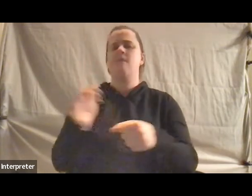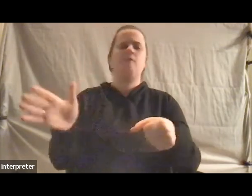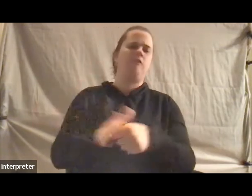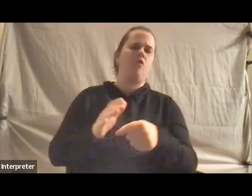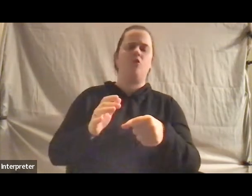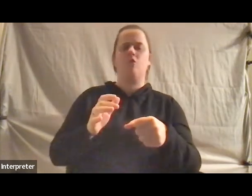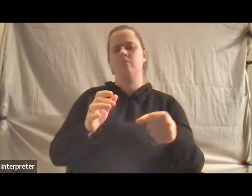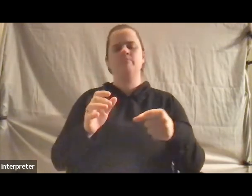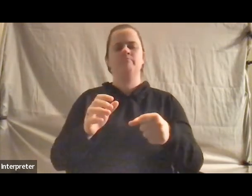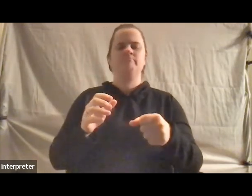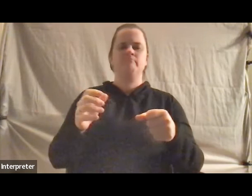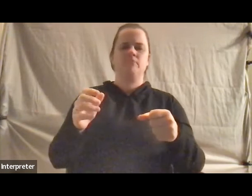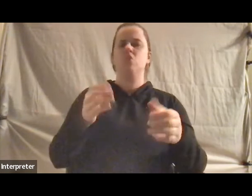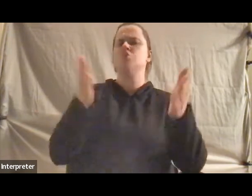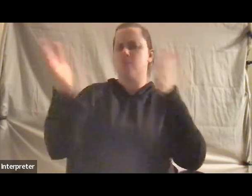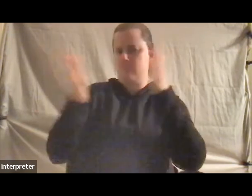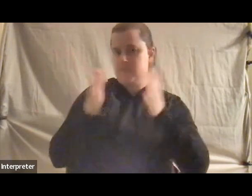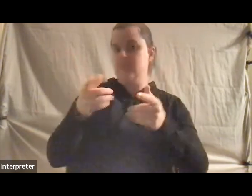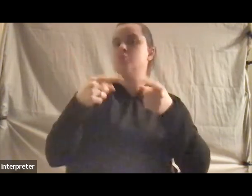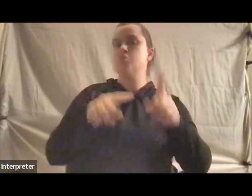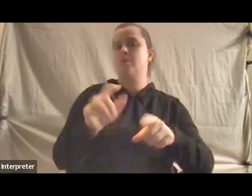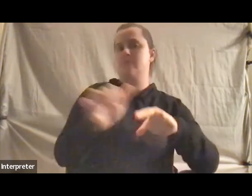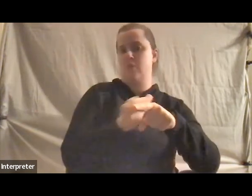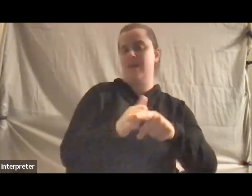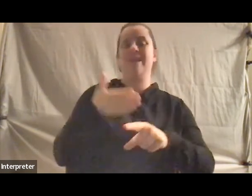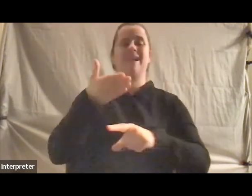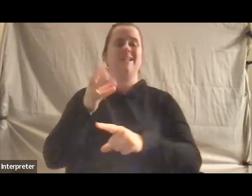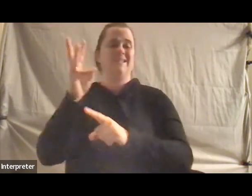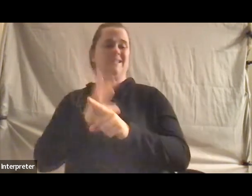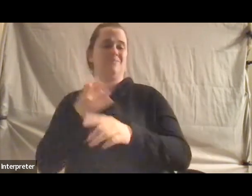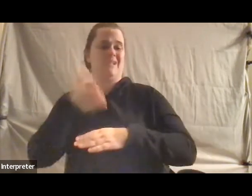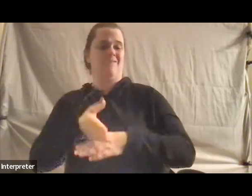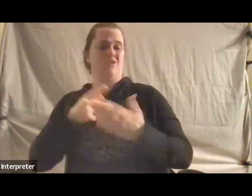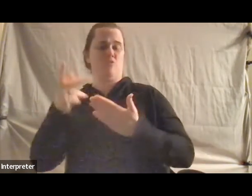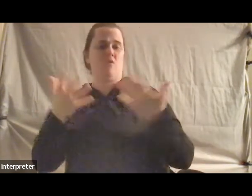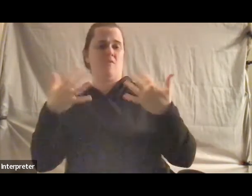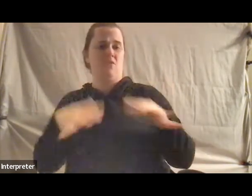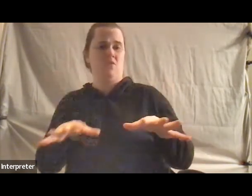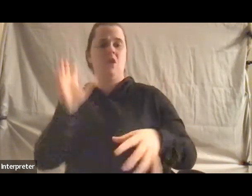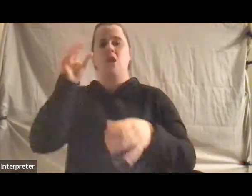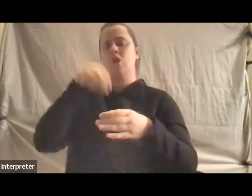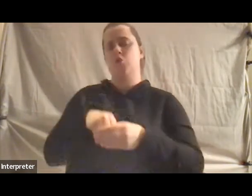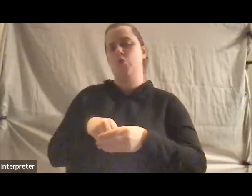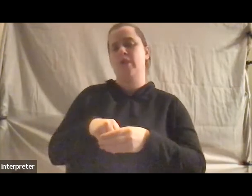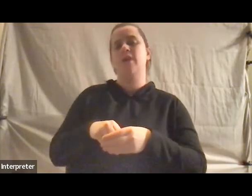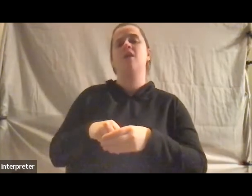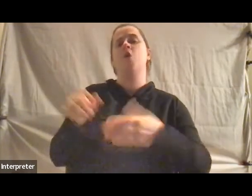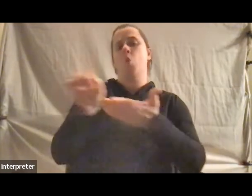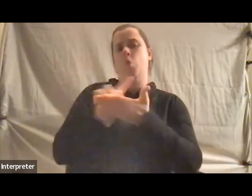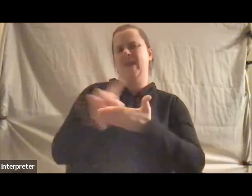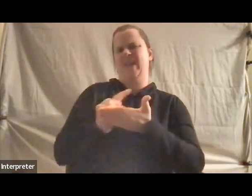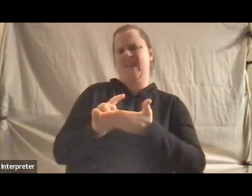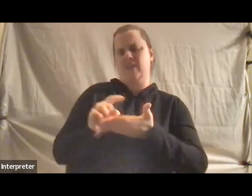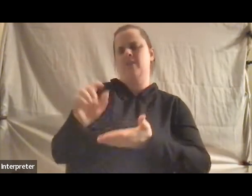the training and for up to 6 months after the program, including a weekly cash stipend. The pilot